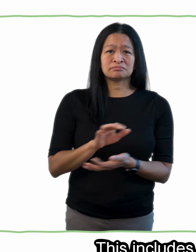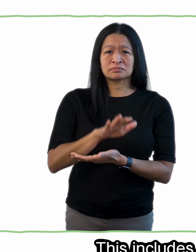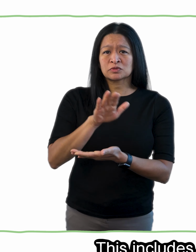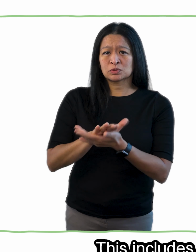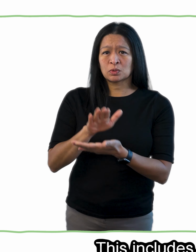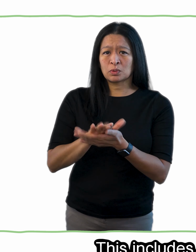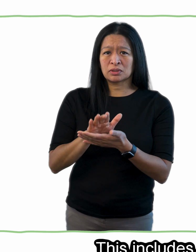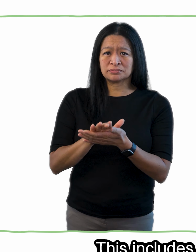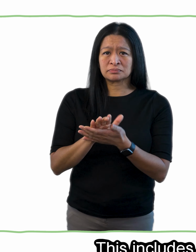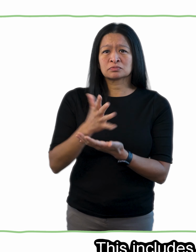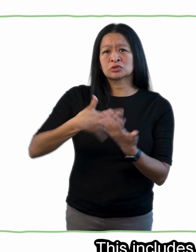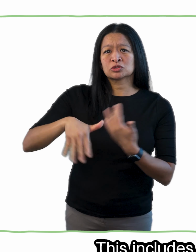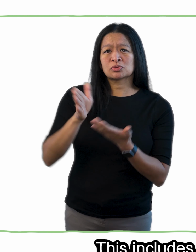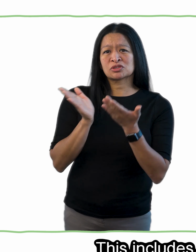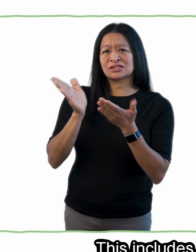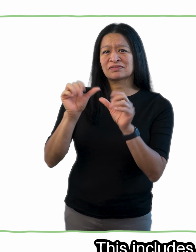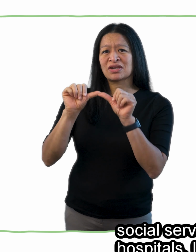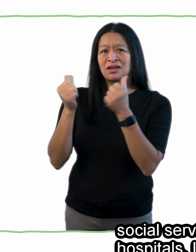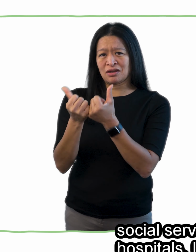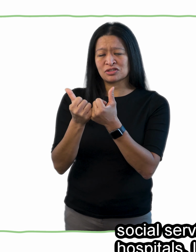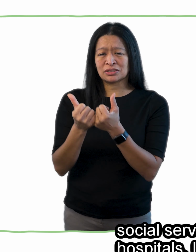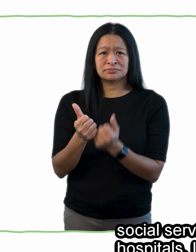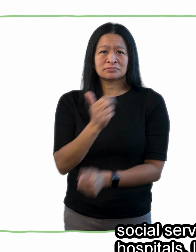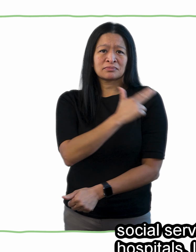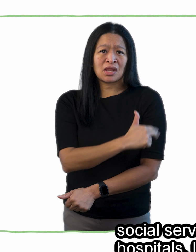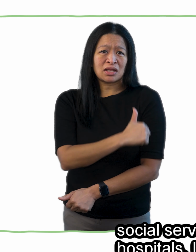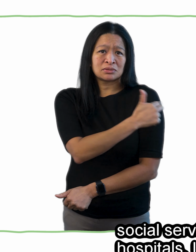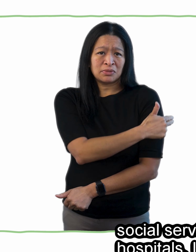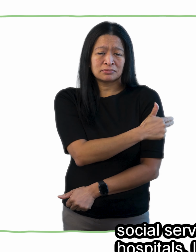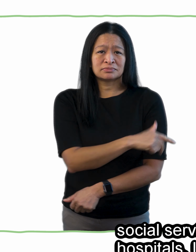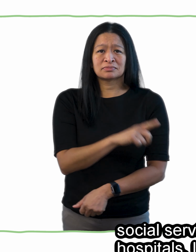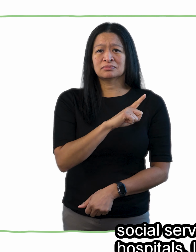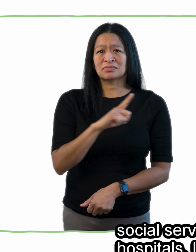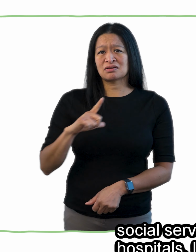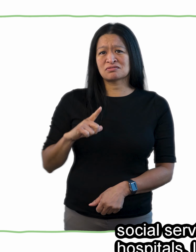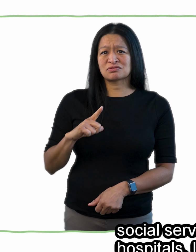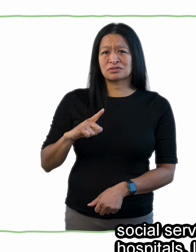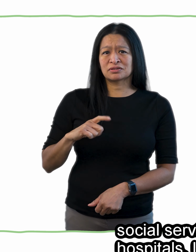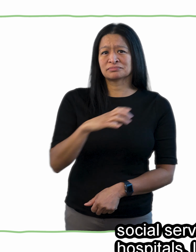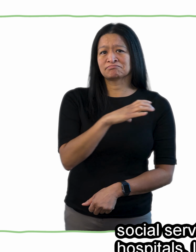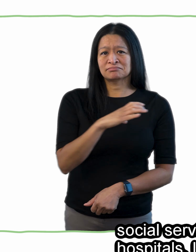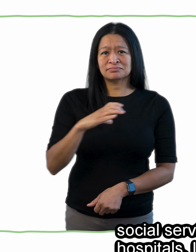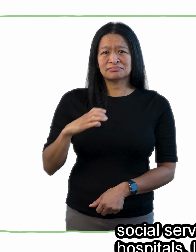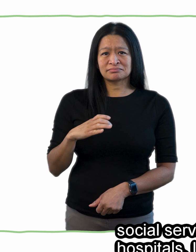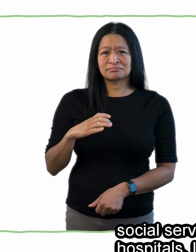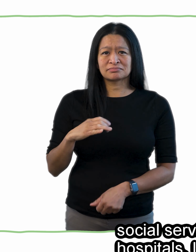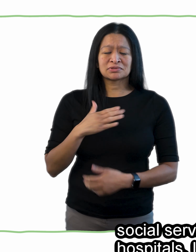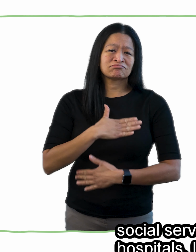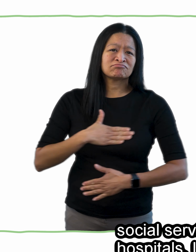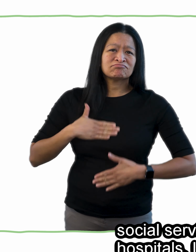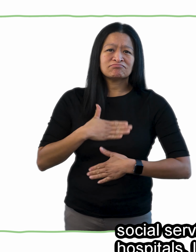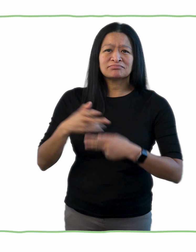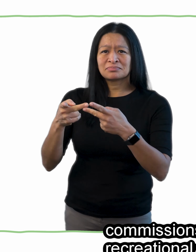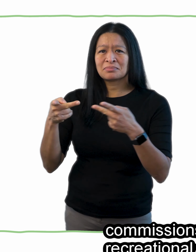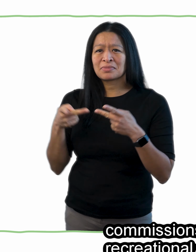courts, schools, social service agencies, hospitals, legislatures, commissions